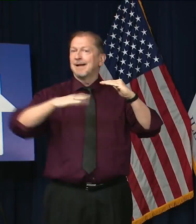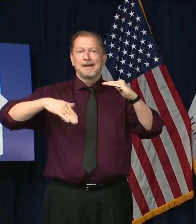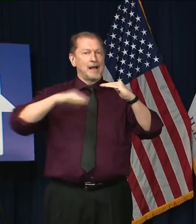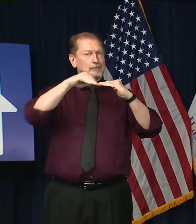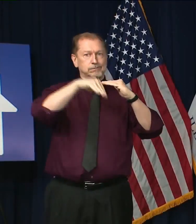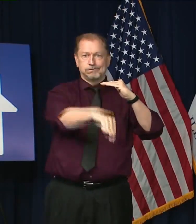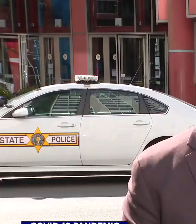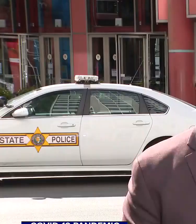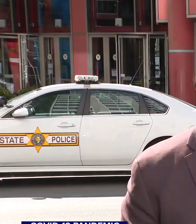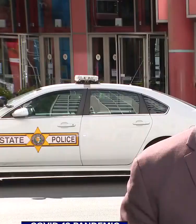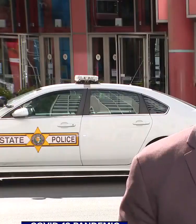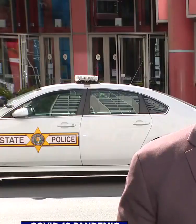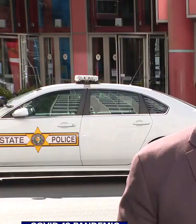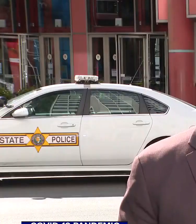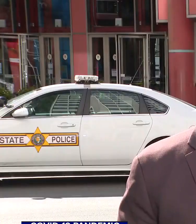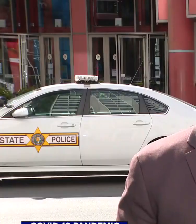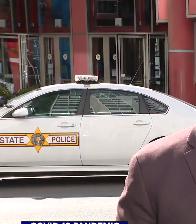on it now.